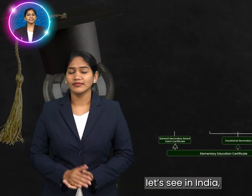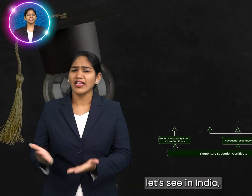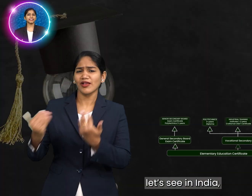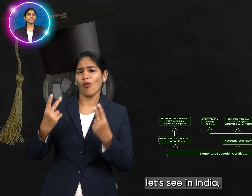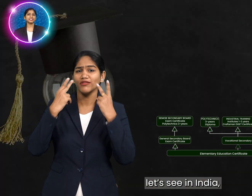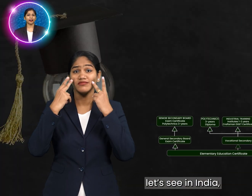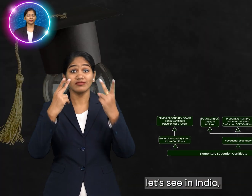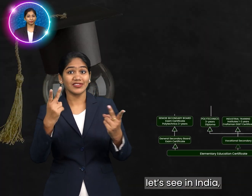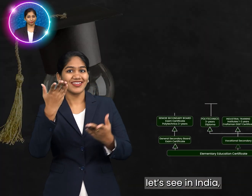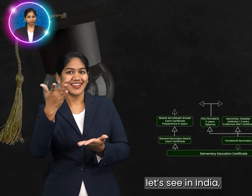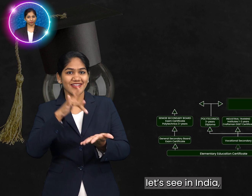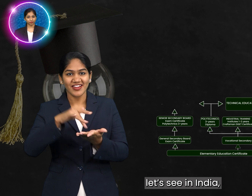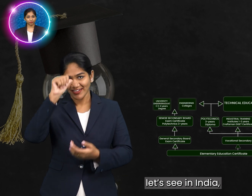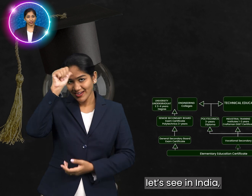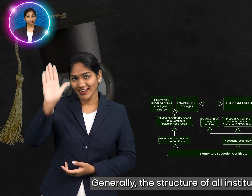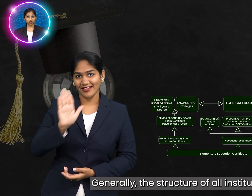Let's see in India.